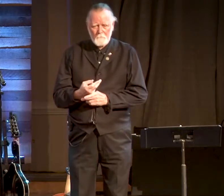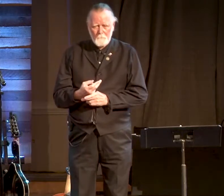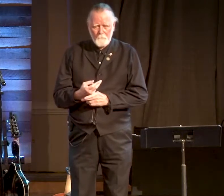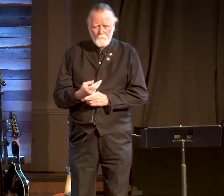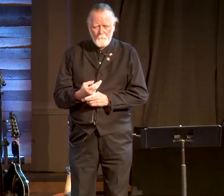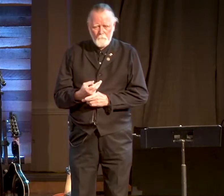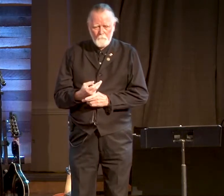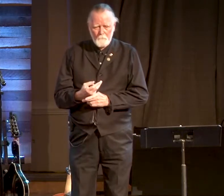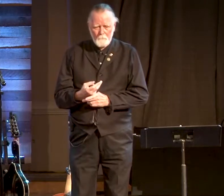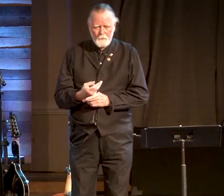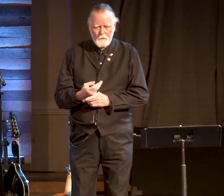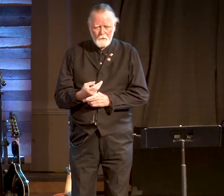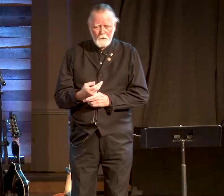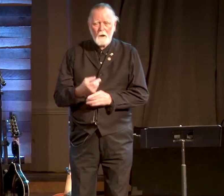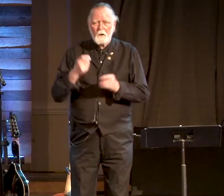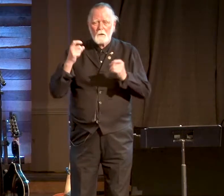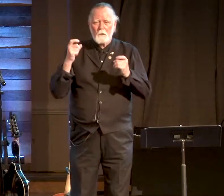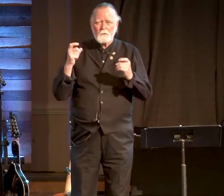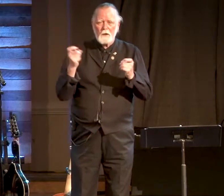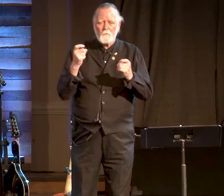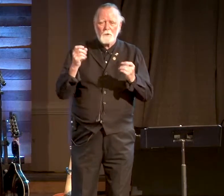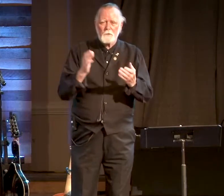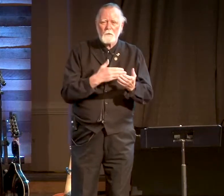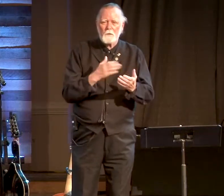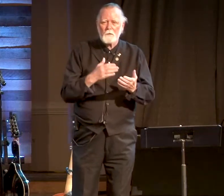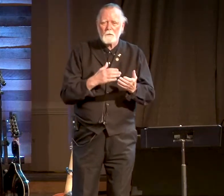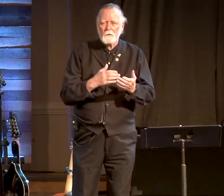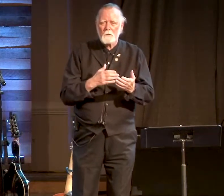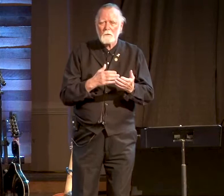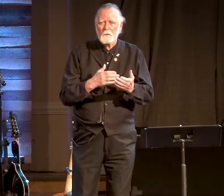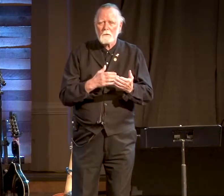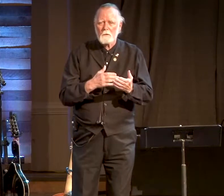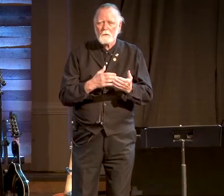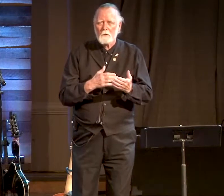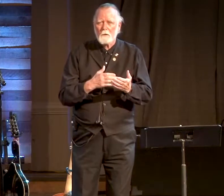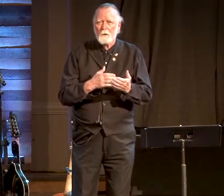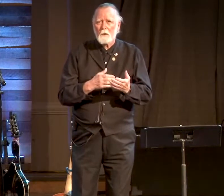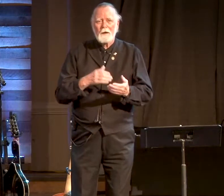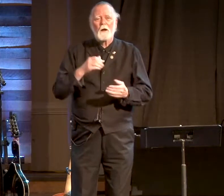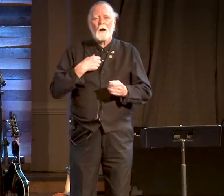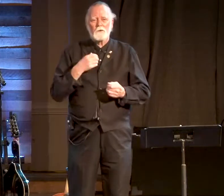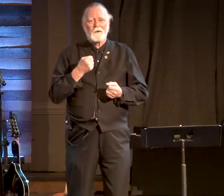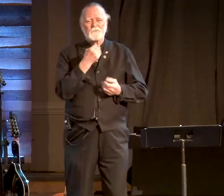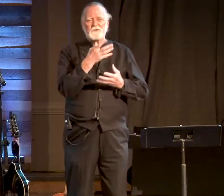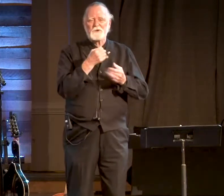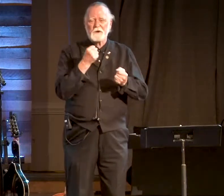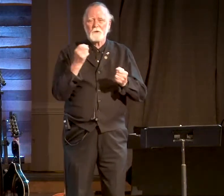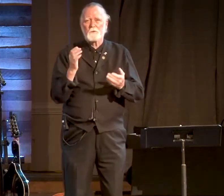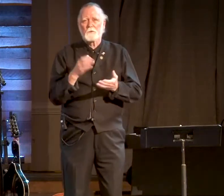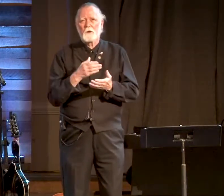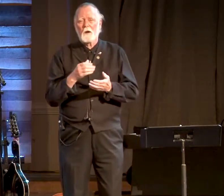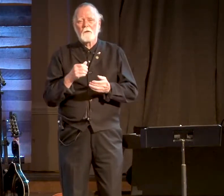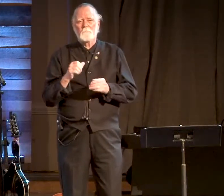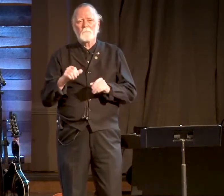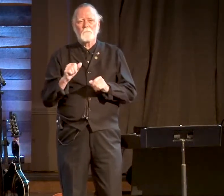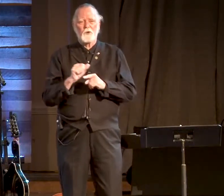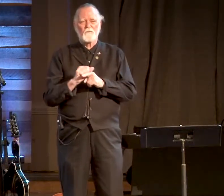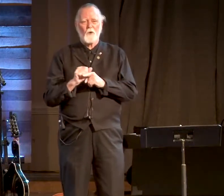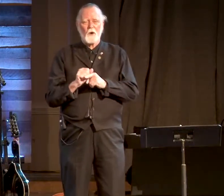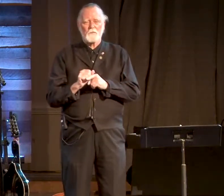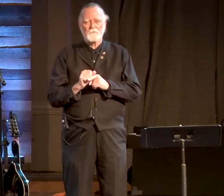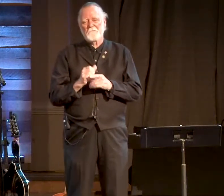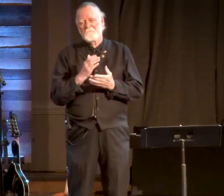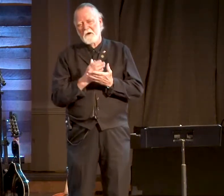God. Celebration Orchestra accompanies vocal and choral groups. They also perform standalone